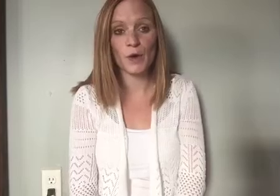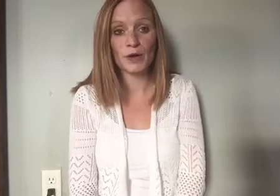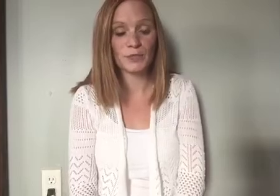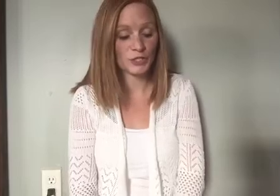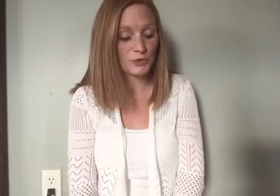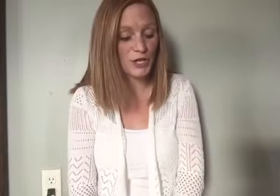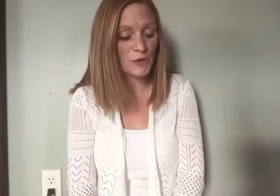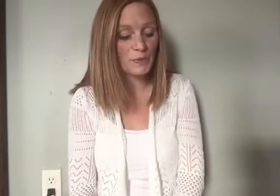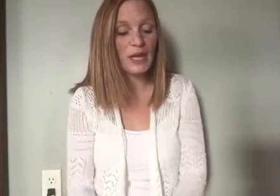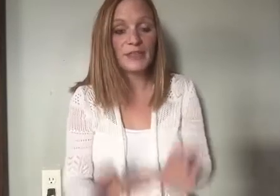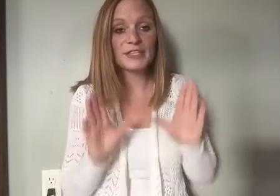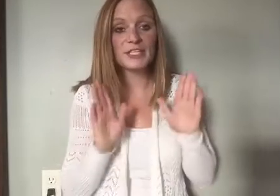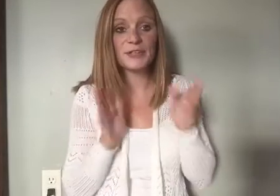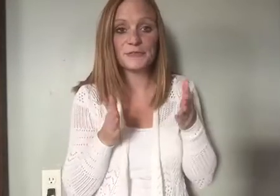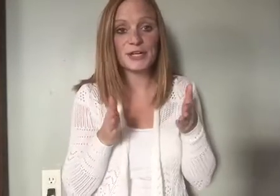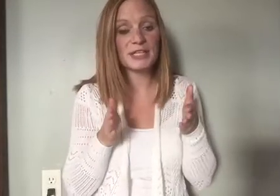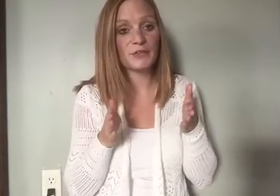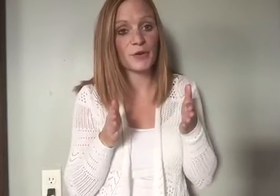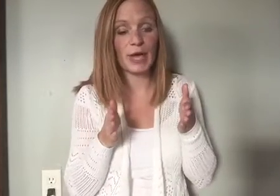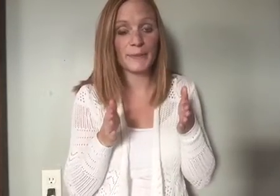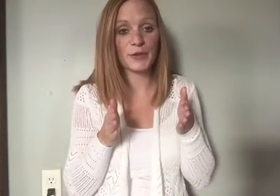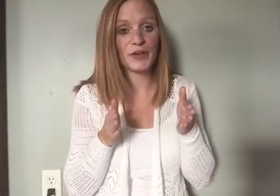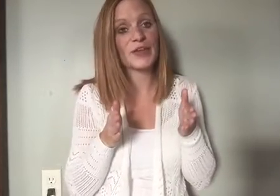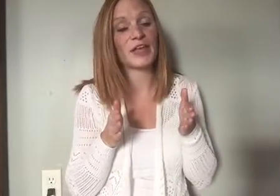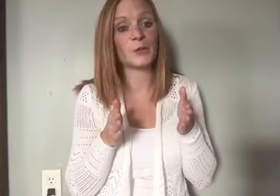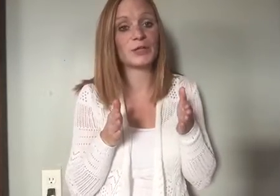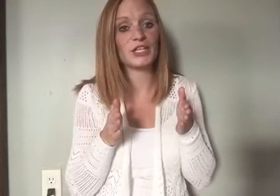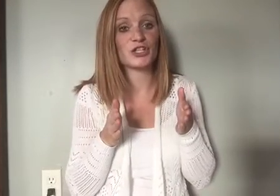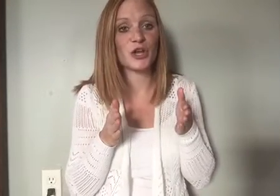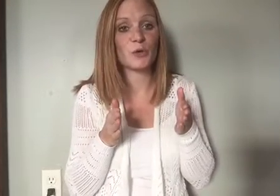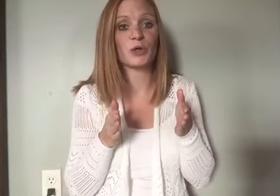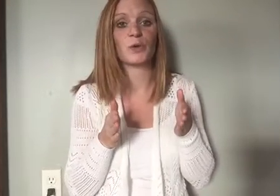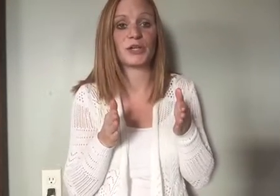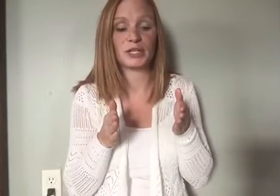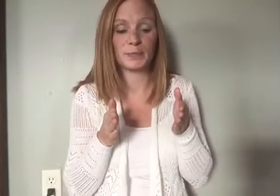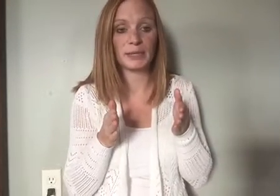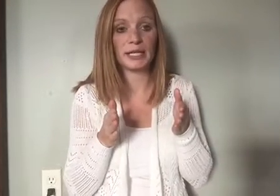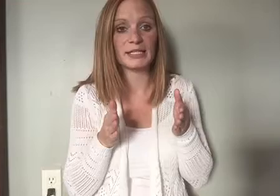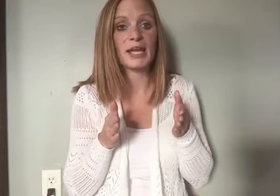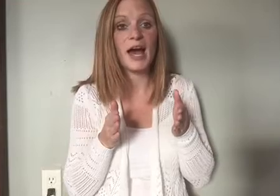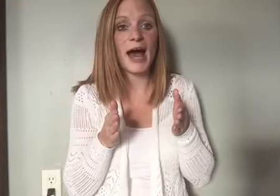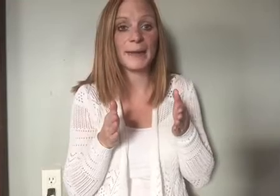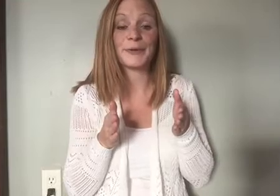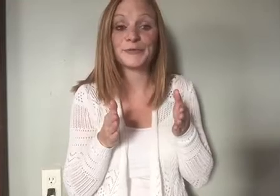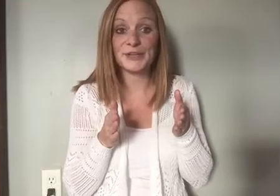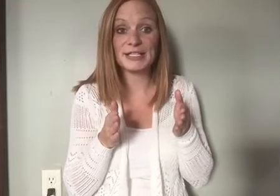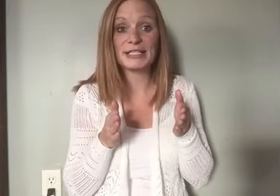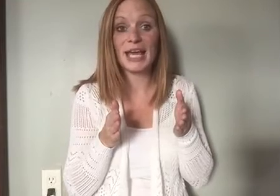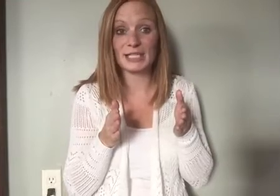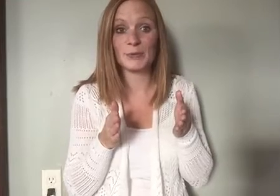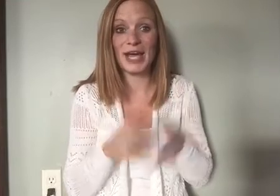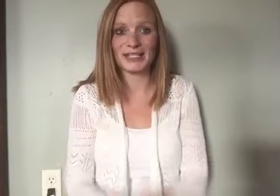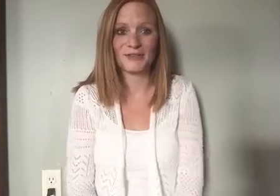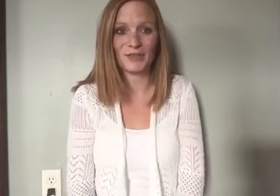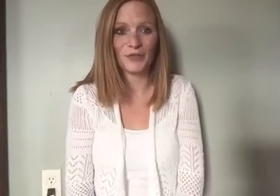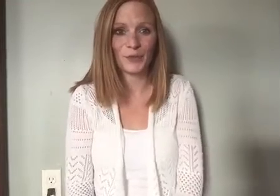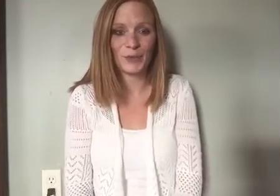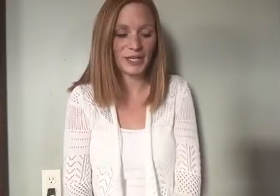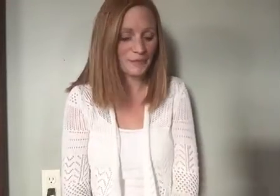welcome to do so. This is the first set of vocabulary that you will need to know in order to complete your first textbook activity for the week.